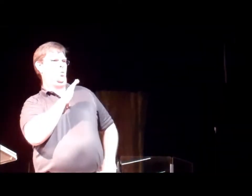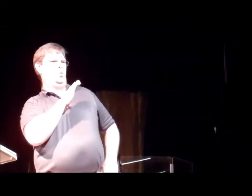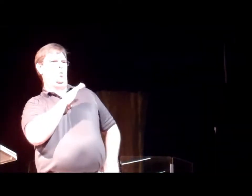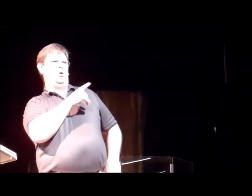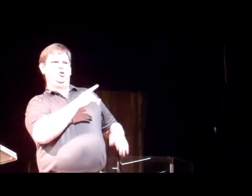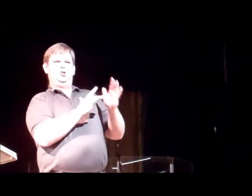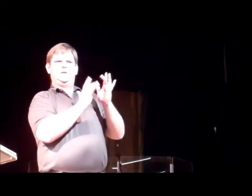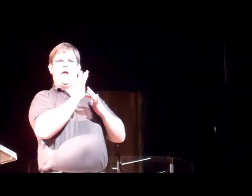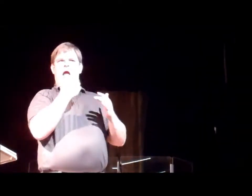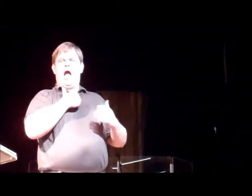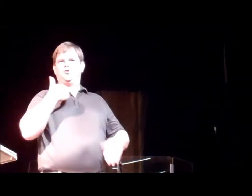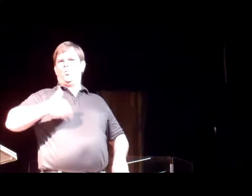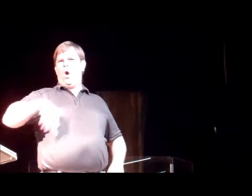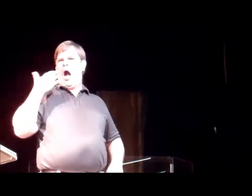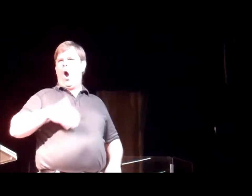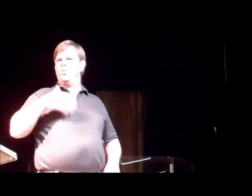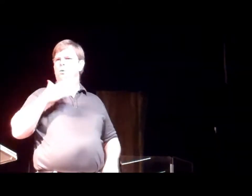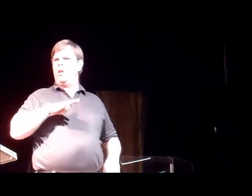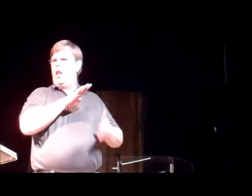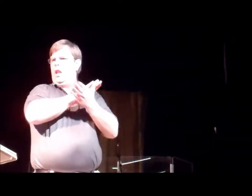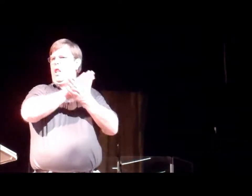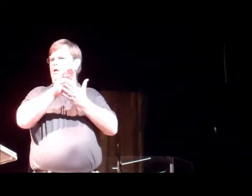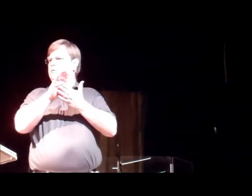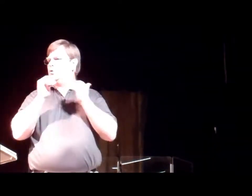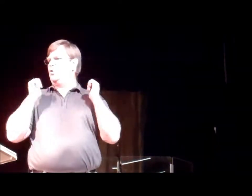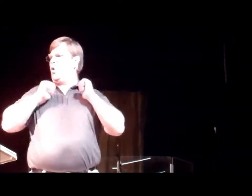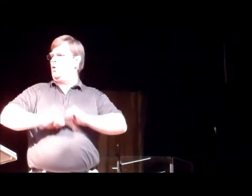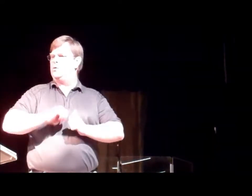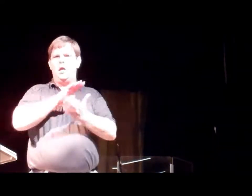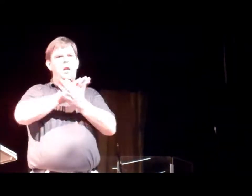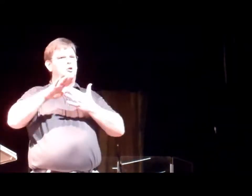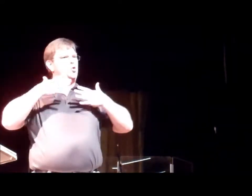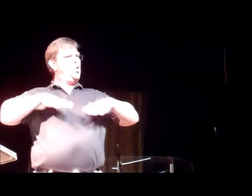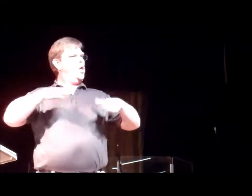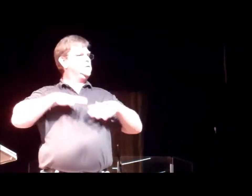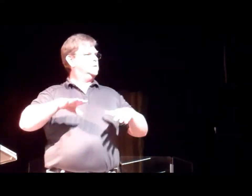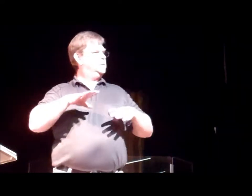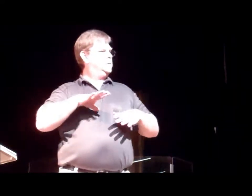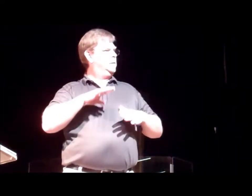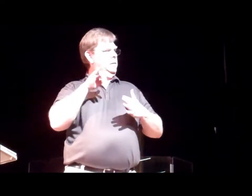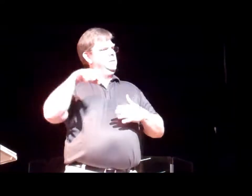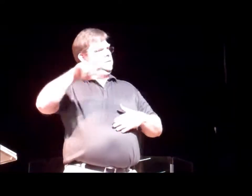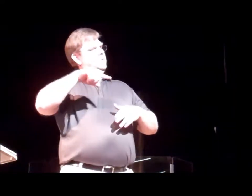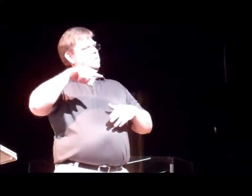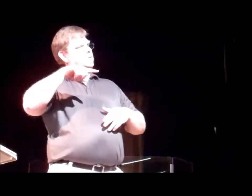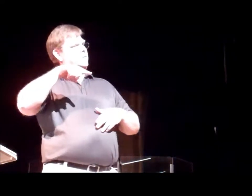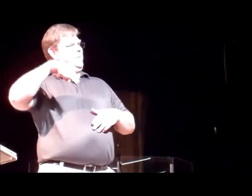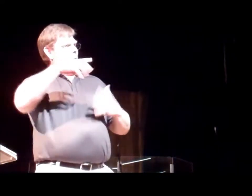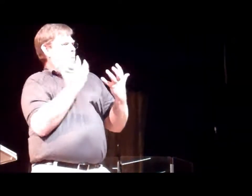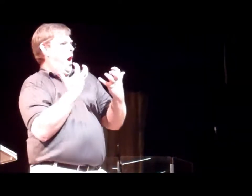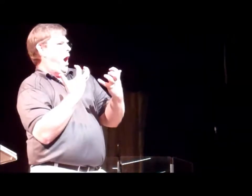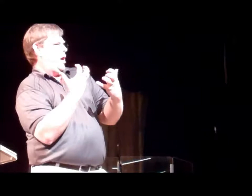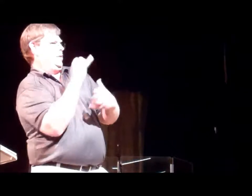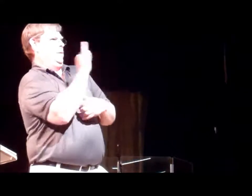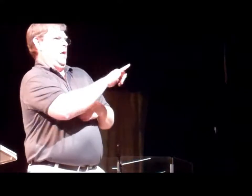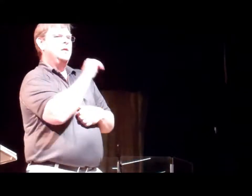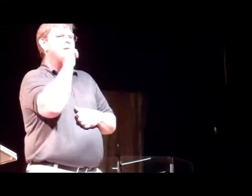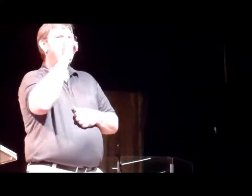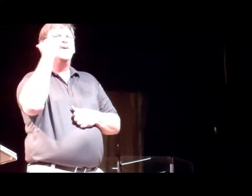its monetary value. So if the soldiers were willing to gamble, which is not allowed at that time, they were willing to